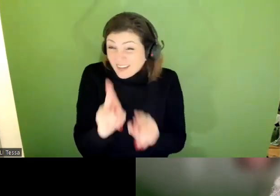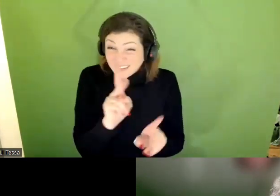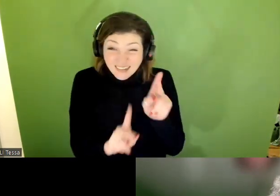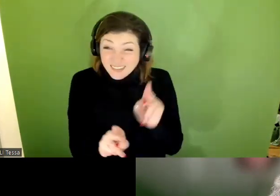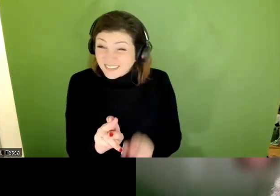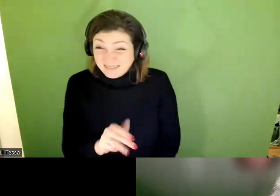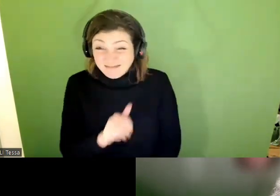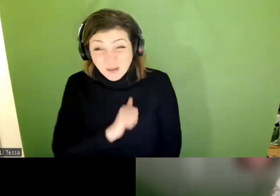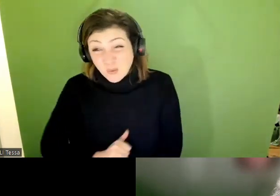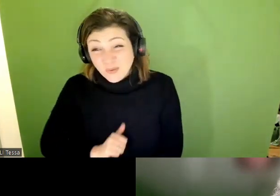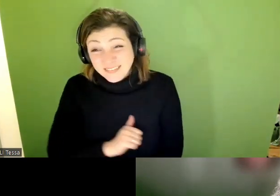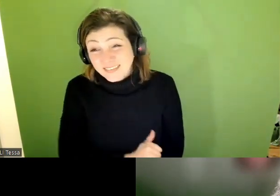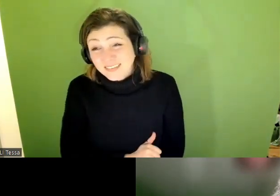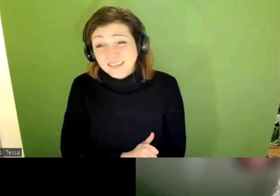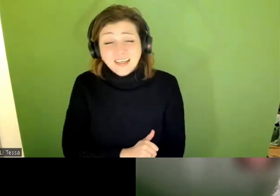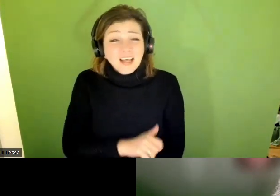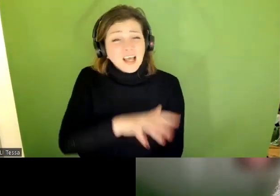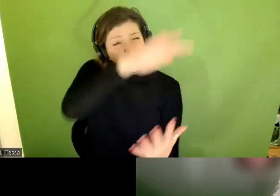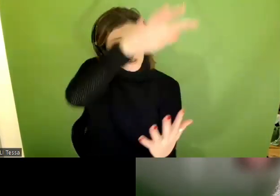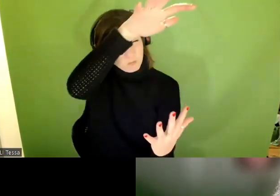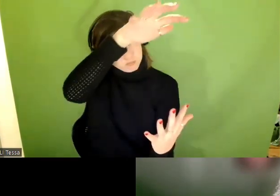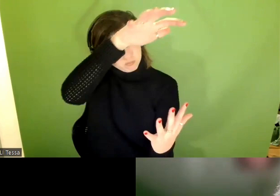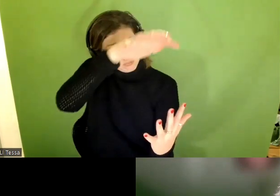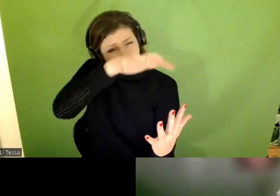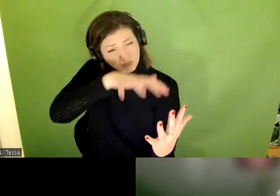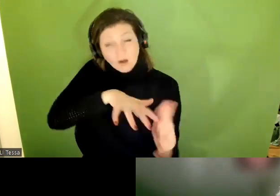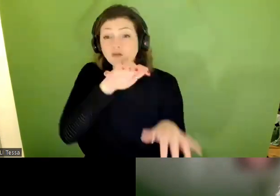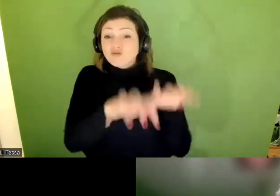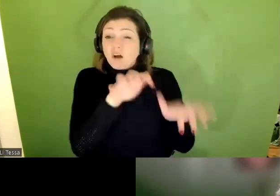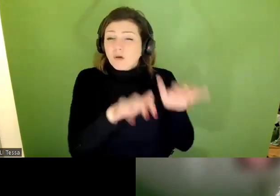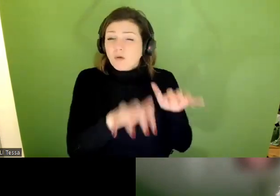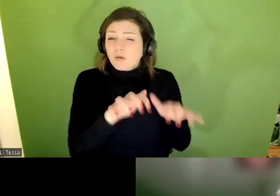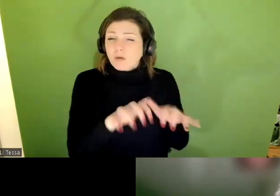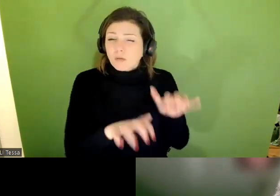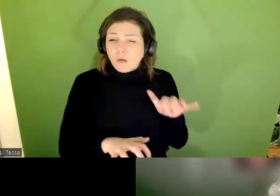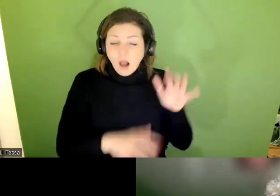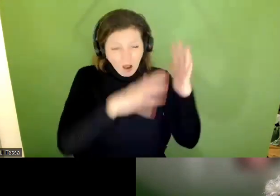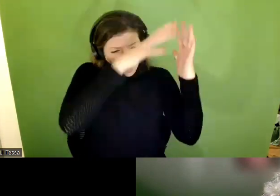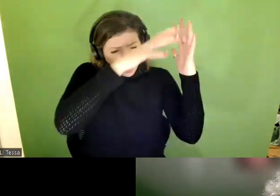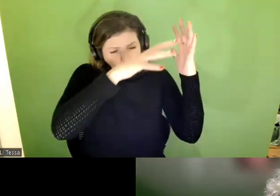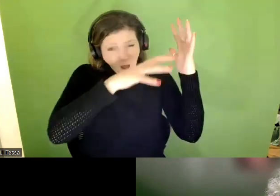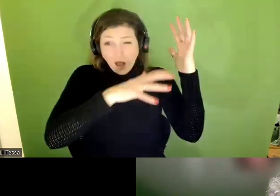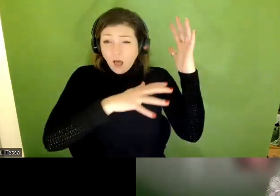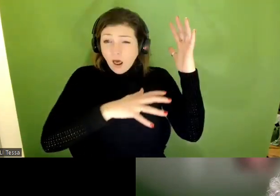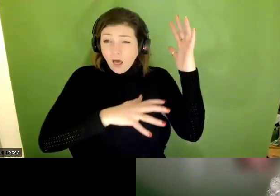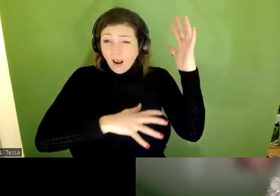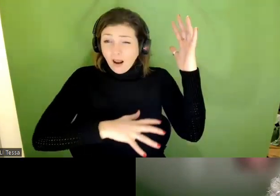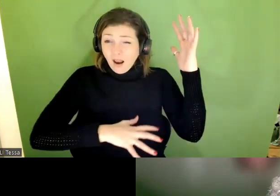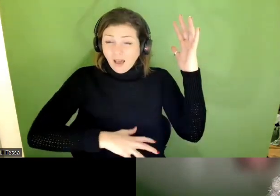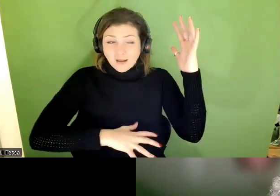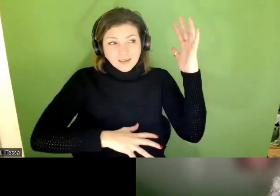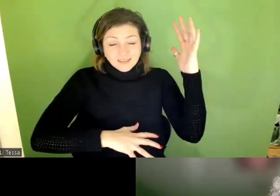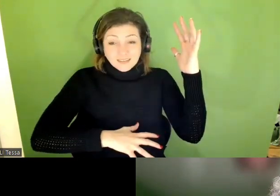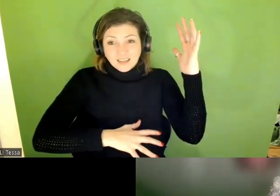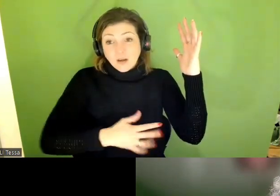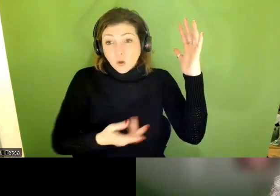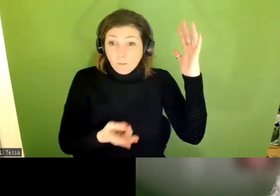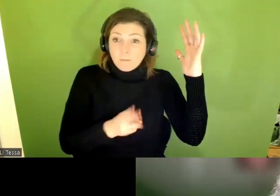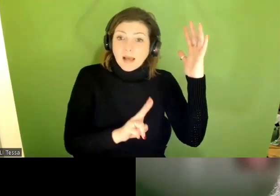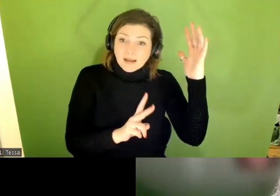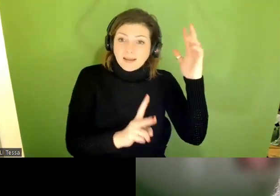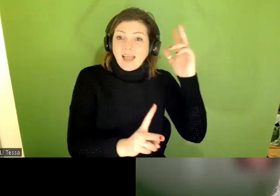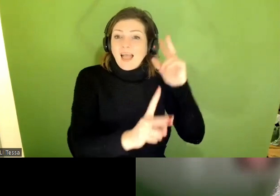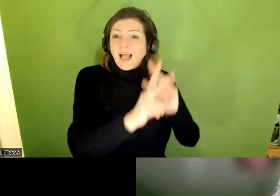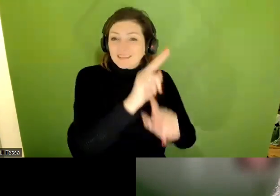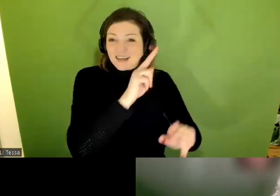so much rubbish, and then you kind of cut it and you start the scene halfway, and just that kind of, you know, having to